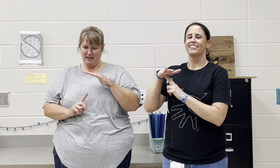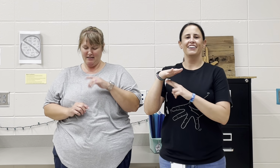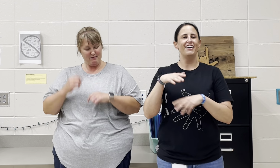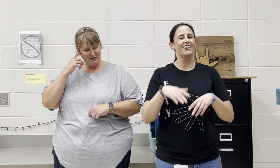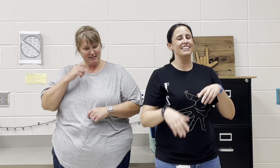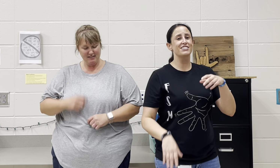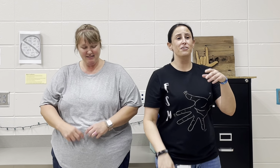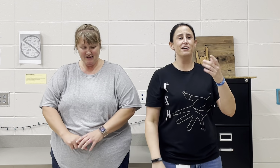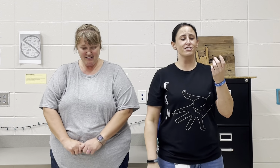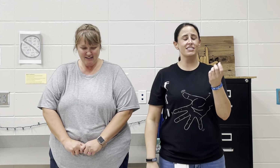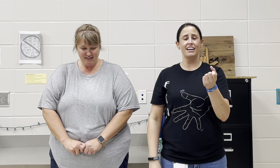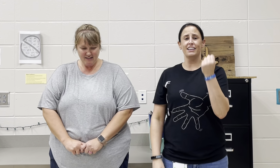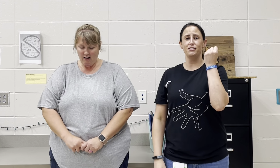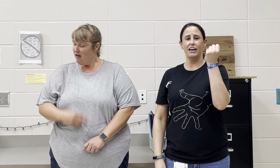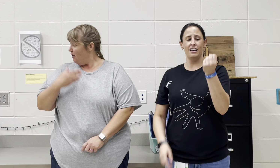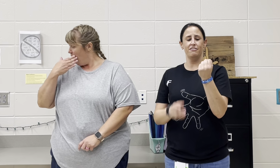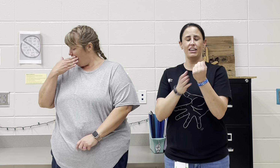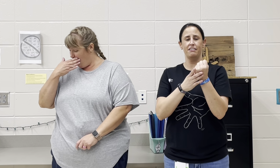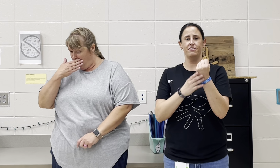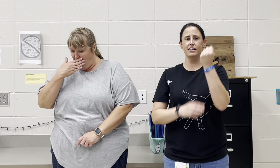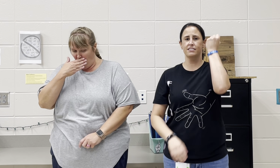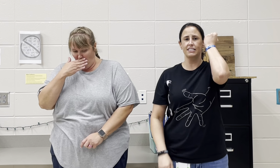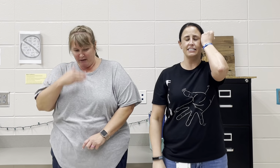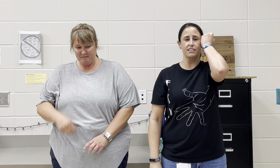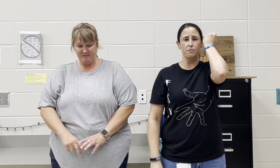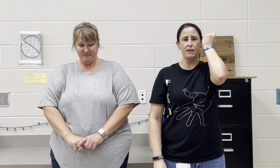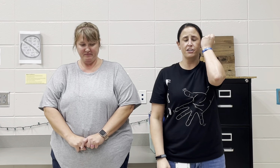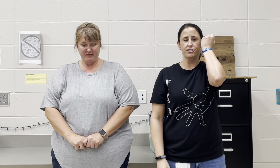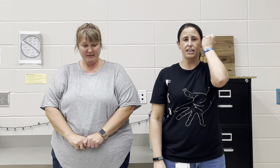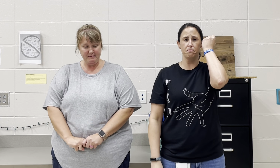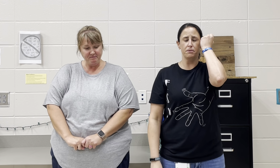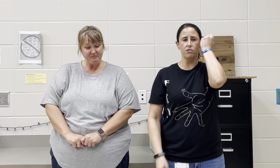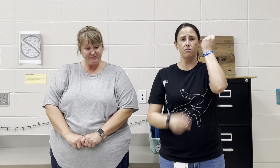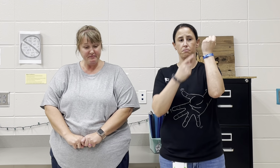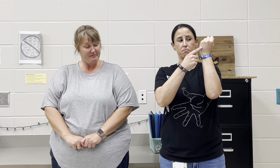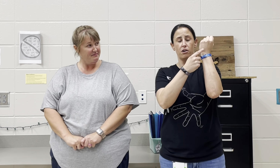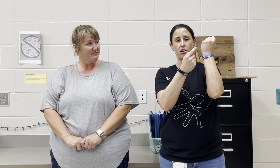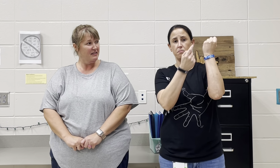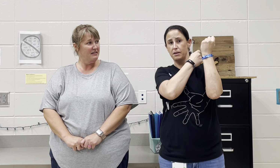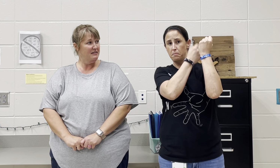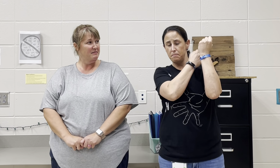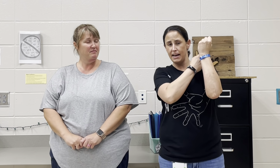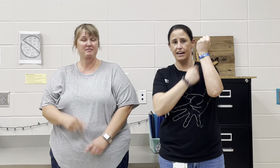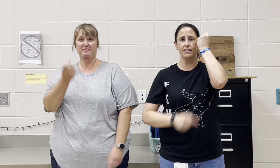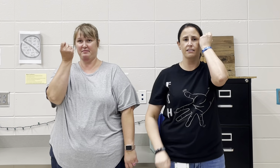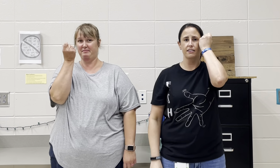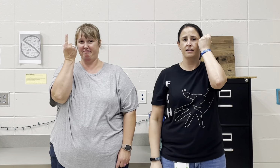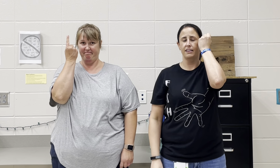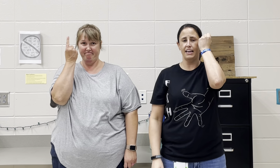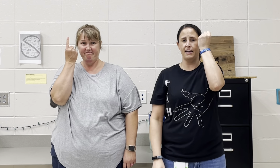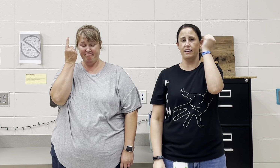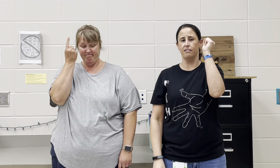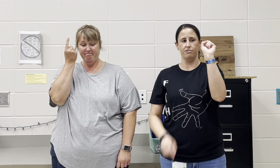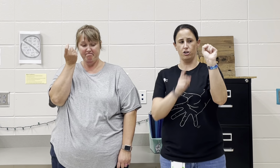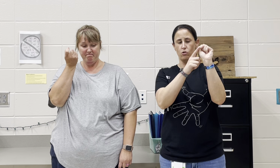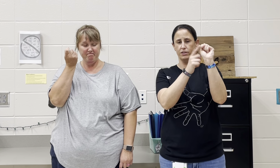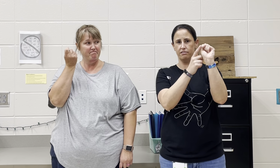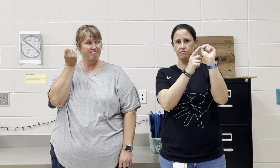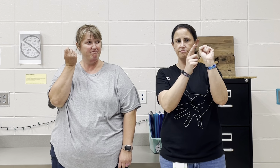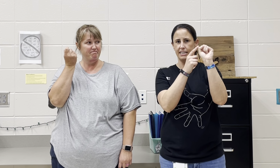Understand. All right, so understand, you have a fist, it's up at your temple, palm back, and you're holding down